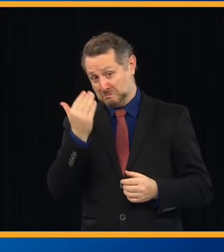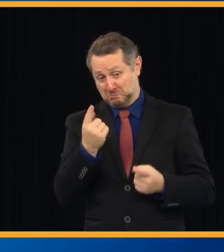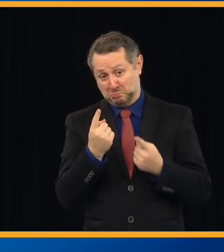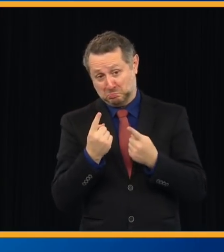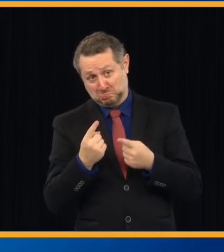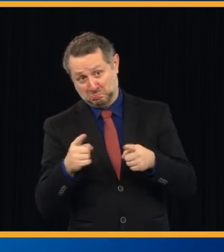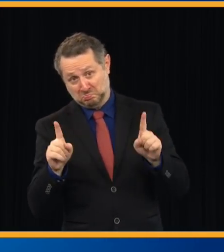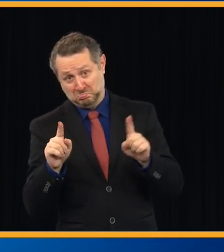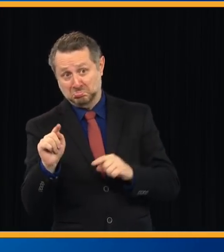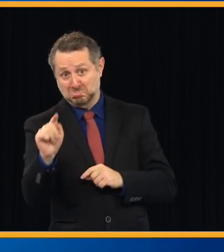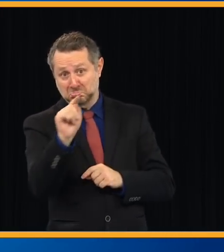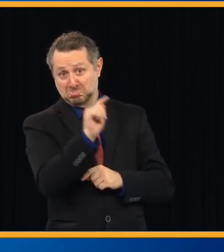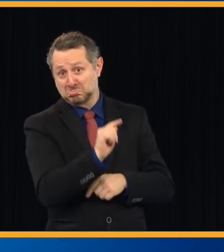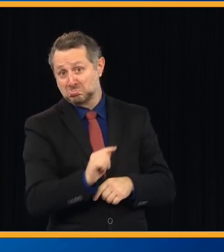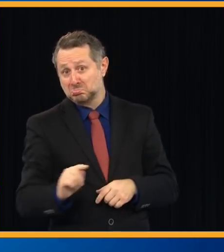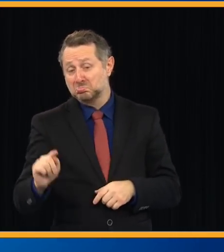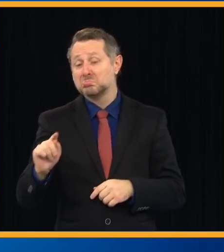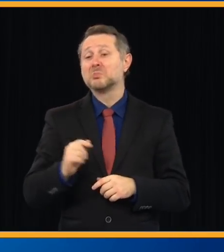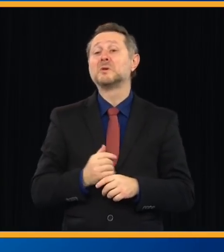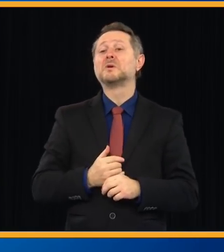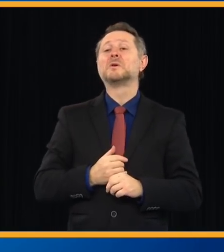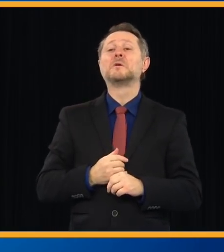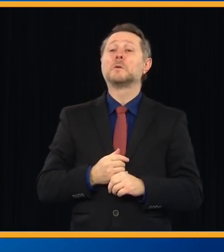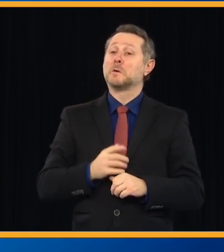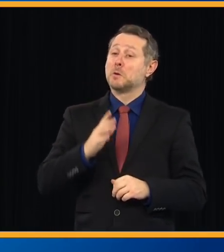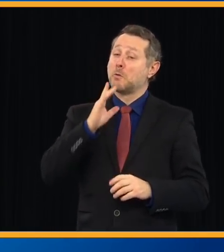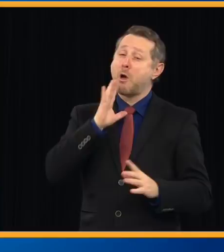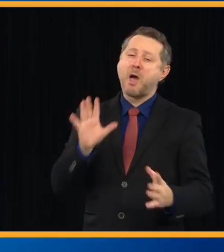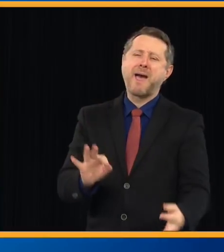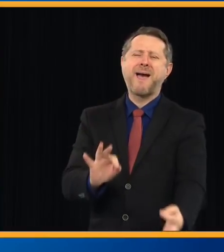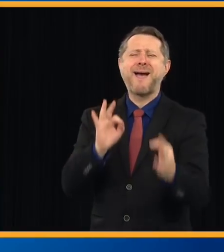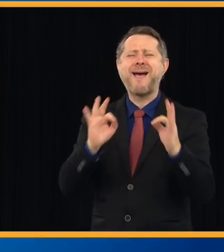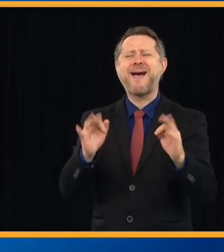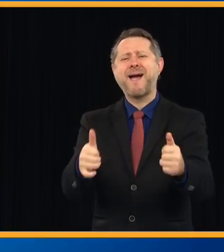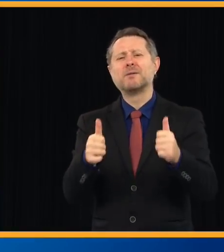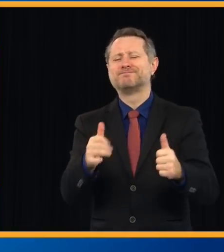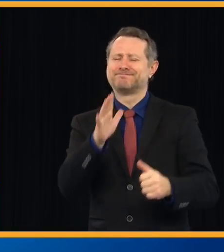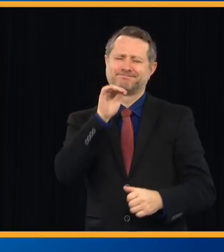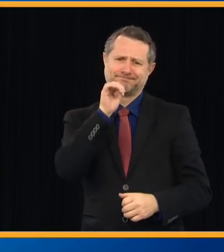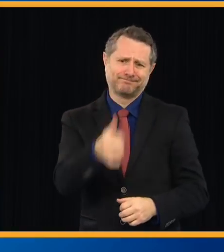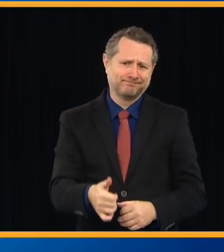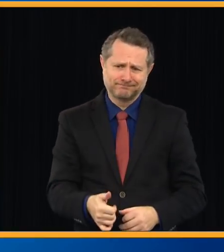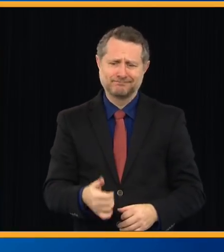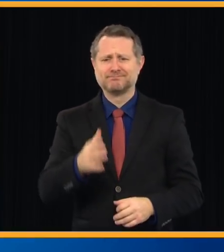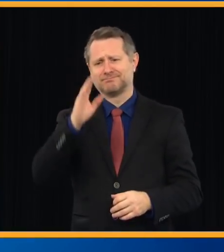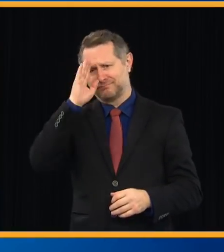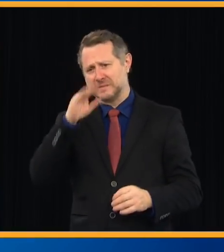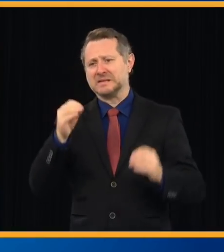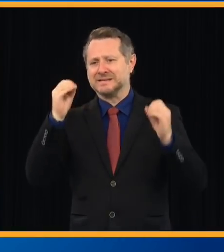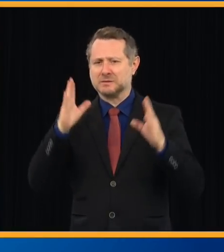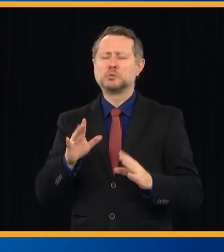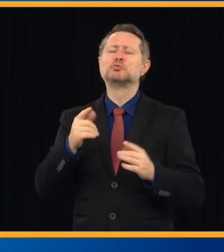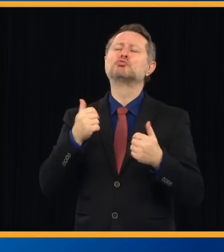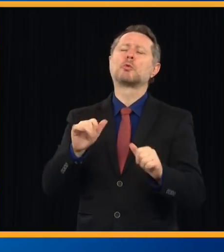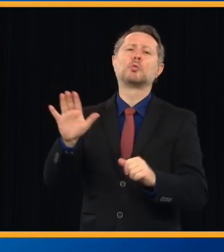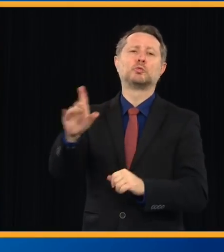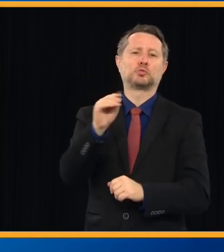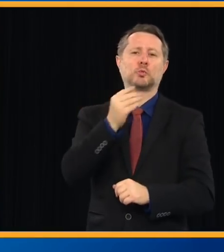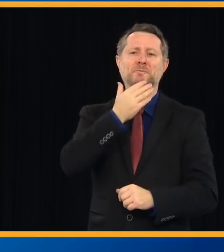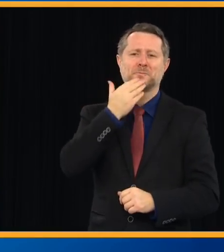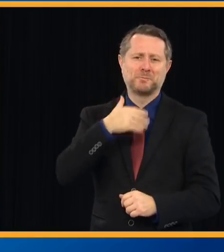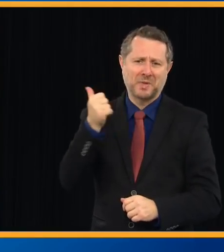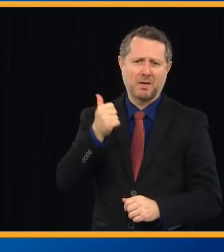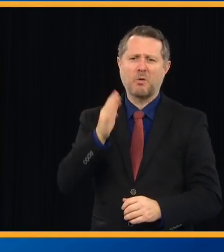It basically functioned well. And teachers did a phenomenal job stepping up to do this. It was a hardship